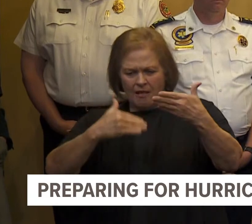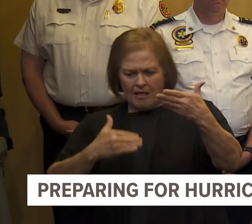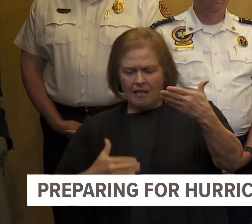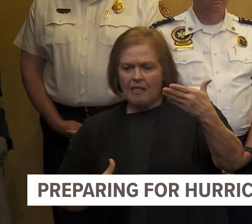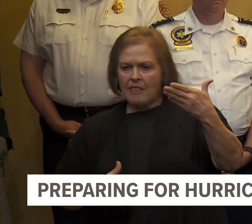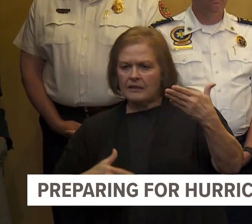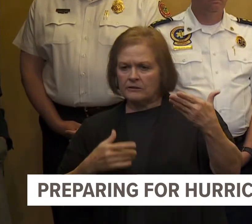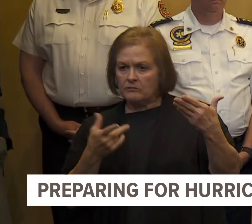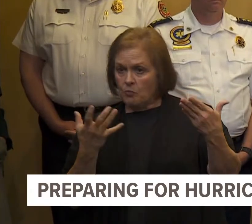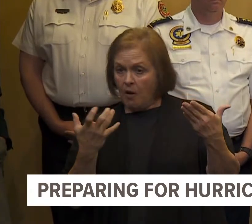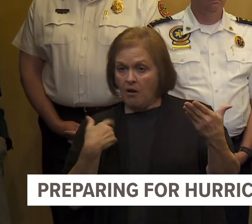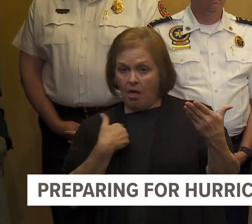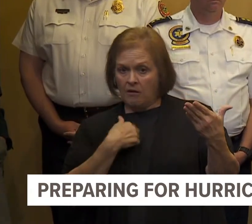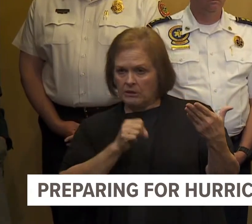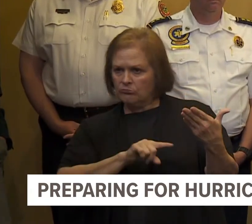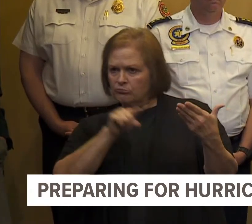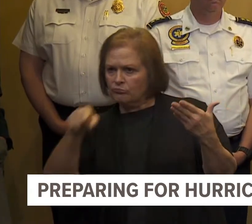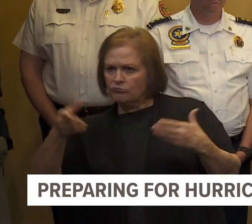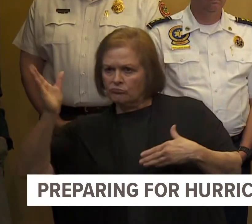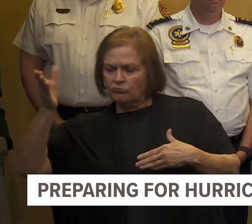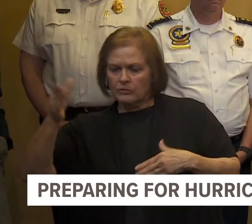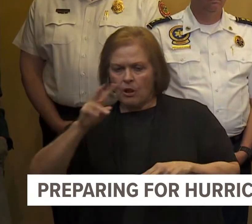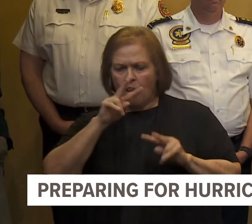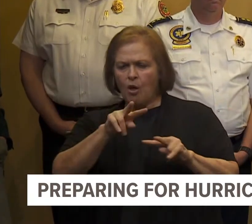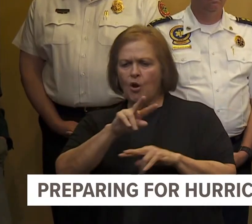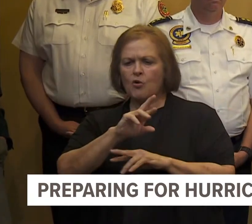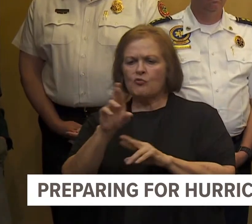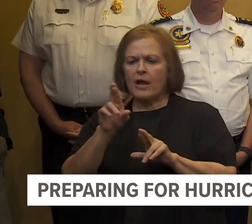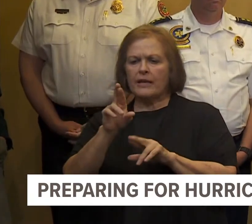classes and presentations that we can do. Please go to